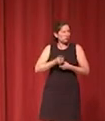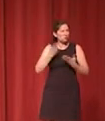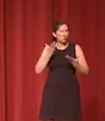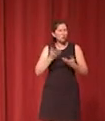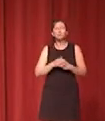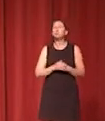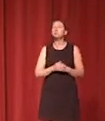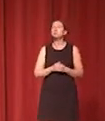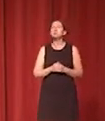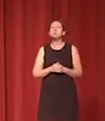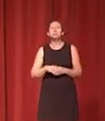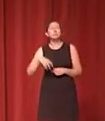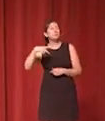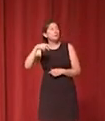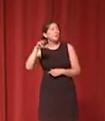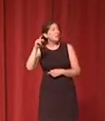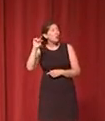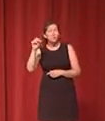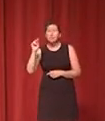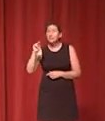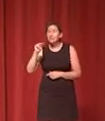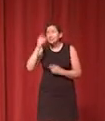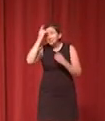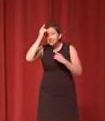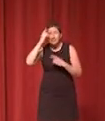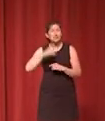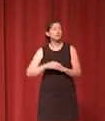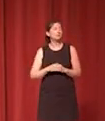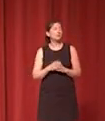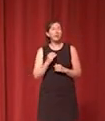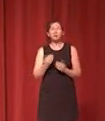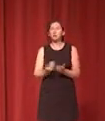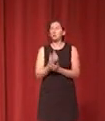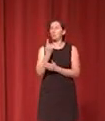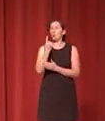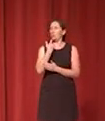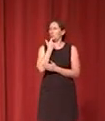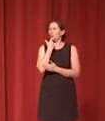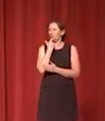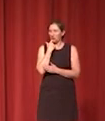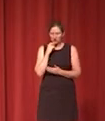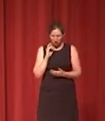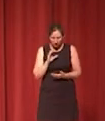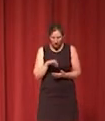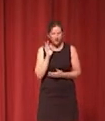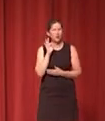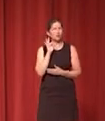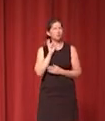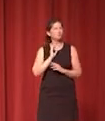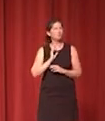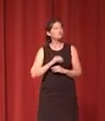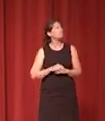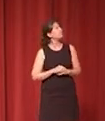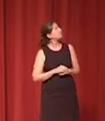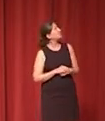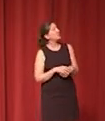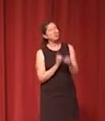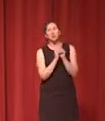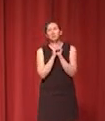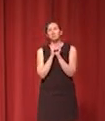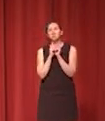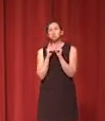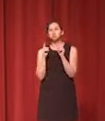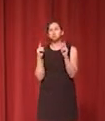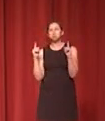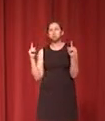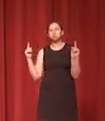to Lewy body. And there's even a new one we didn't even know about until recent years that's called, it's a long word, which is why